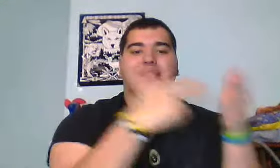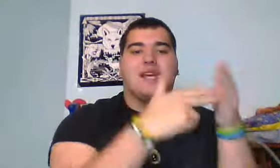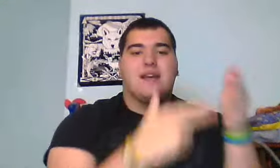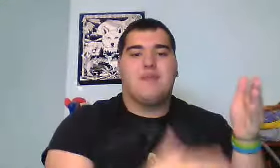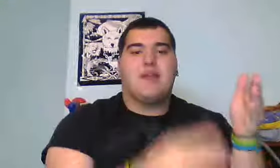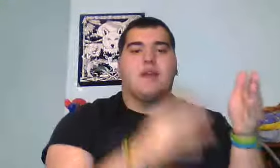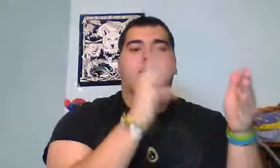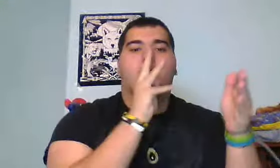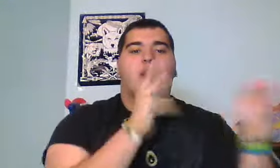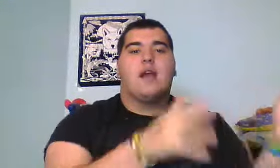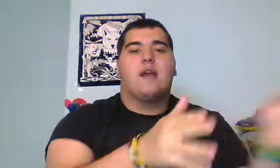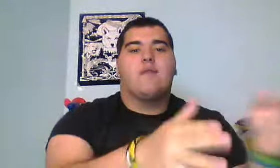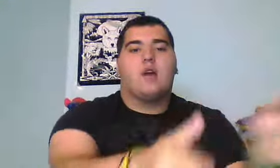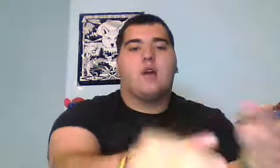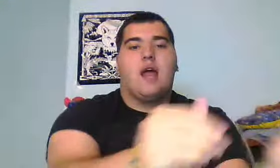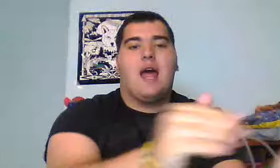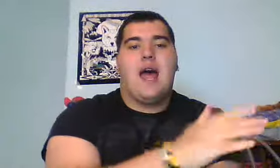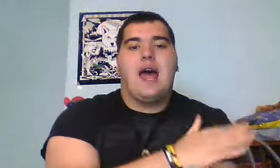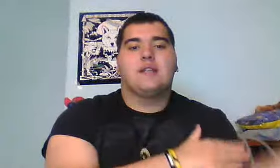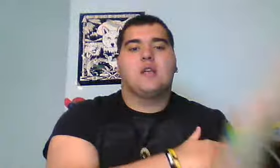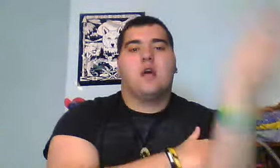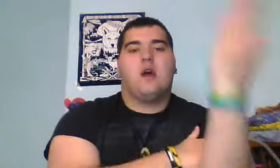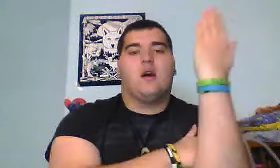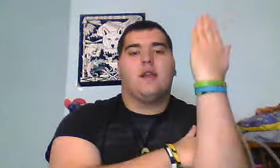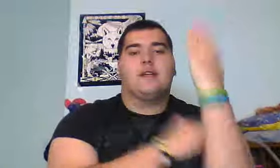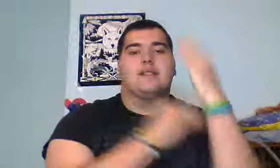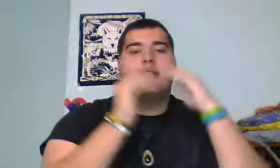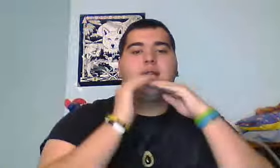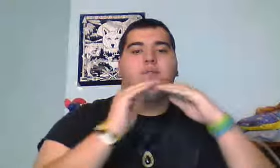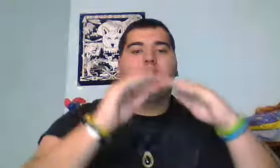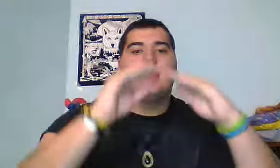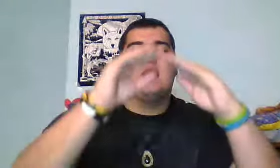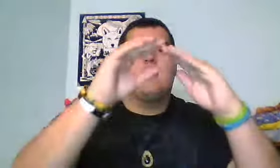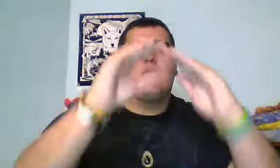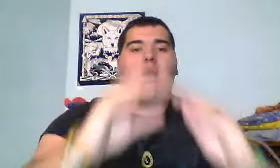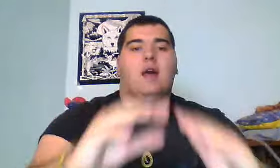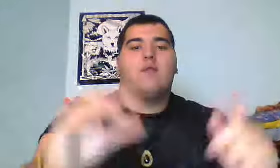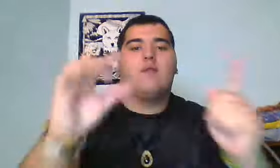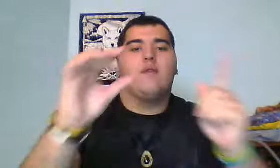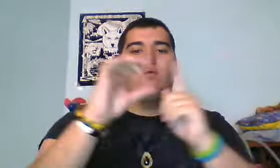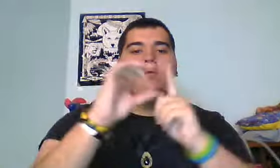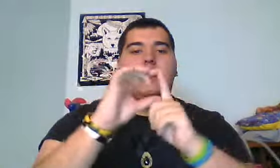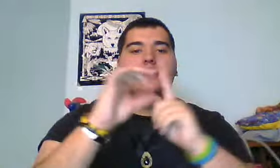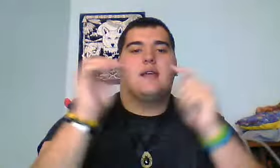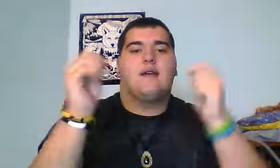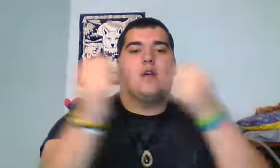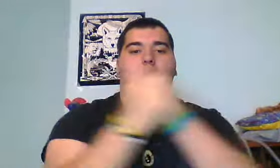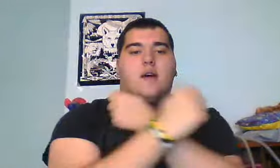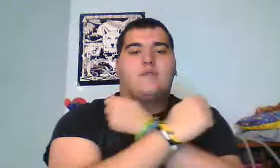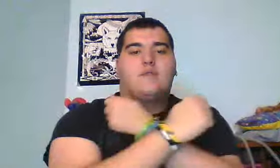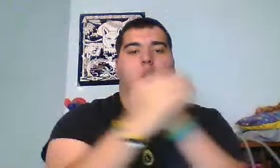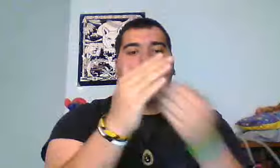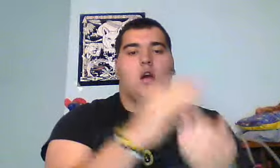sink me in the river at dawn, send me away with the words of a love song.